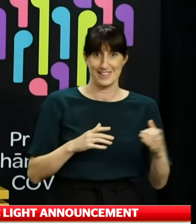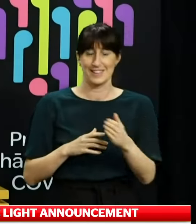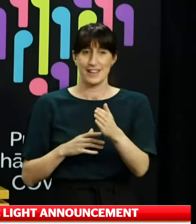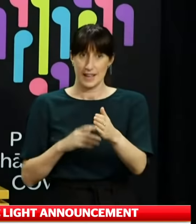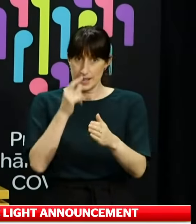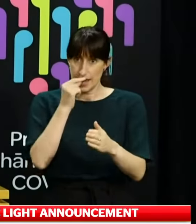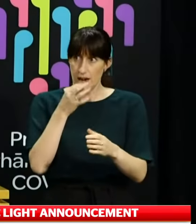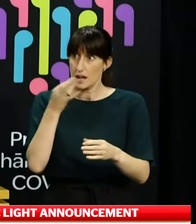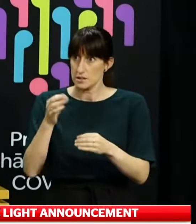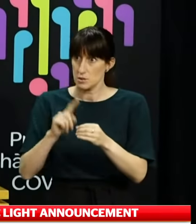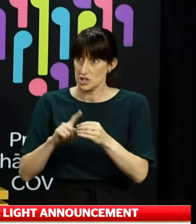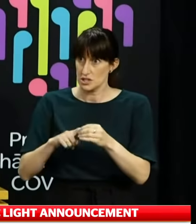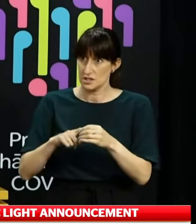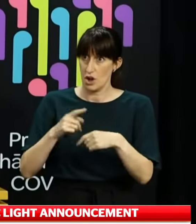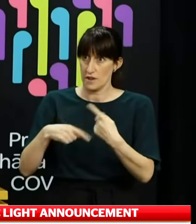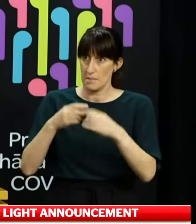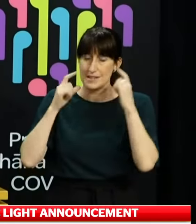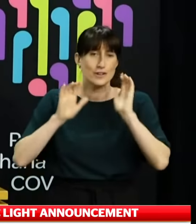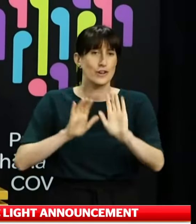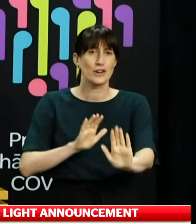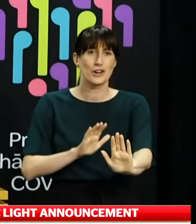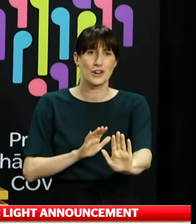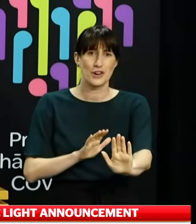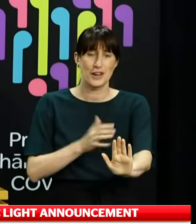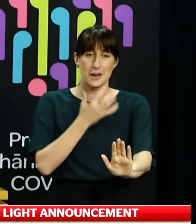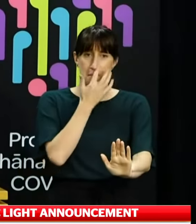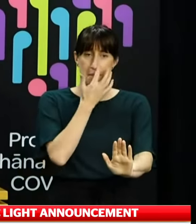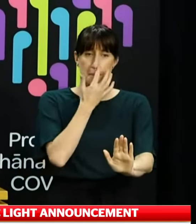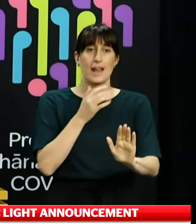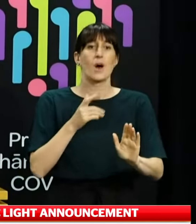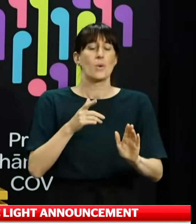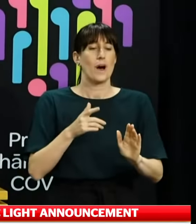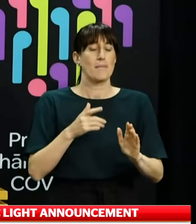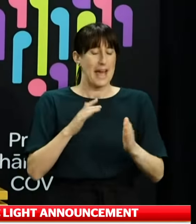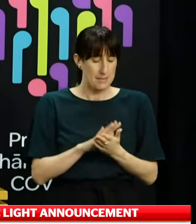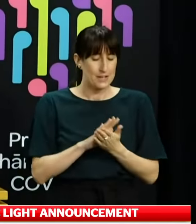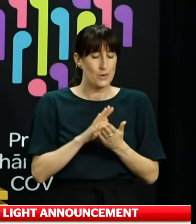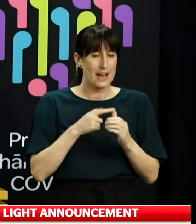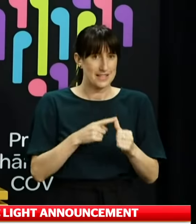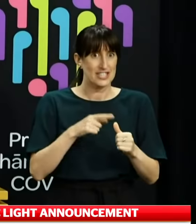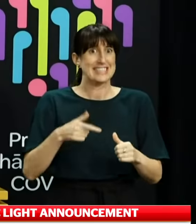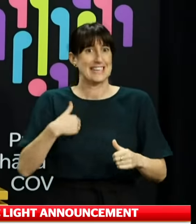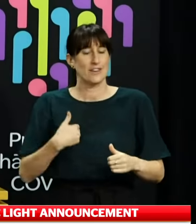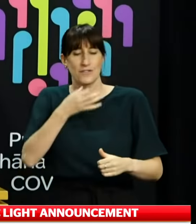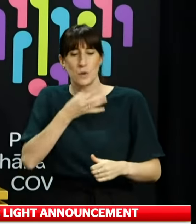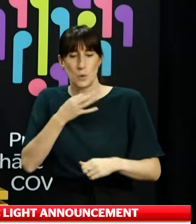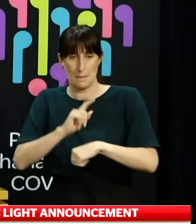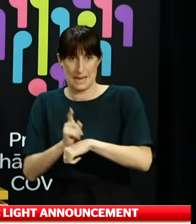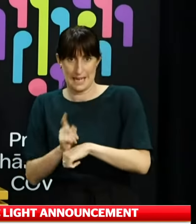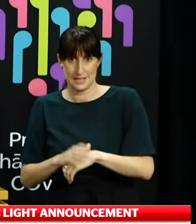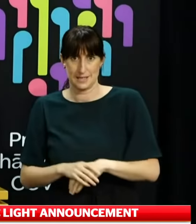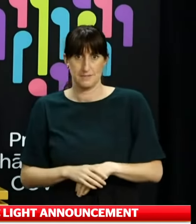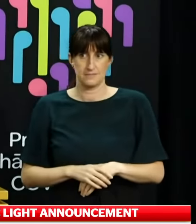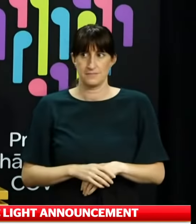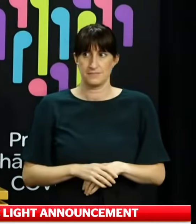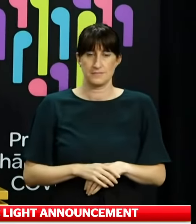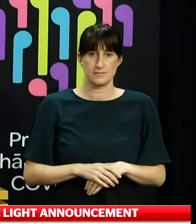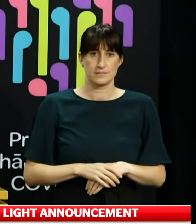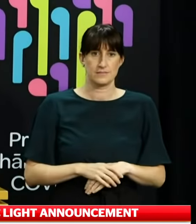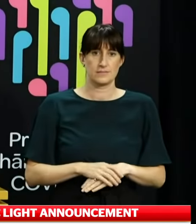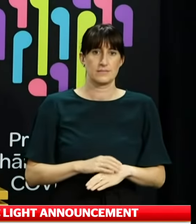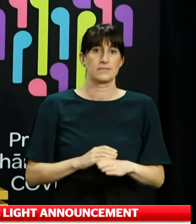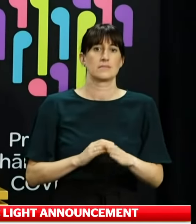bit longer. Well, no, I'm not going to ask any... I need a few minutes on masks, so happy to come back to that. James was saying you should... On schools, I can definitely talk about